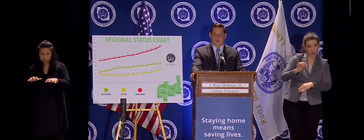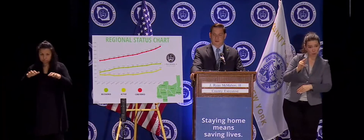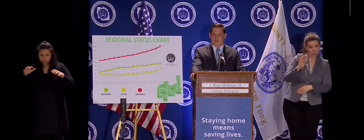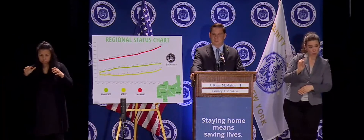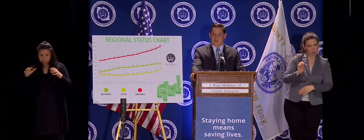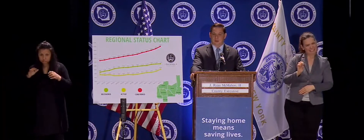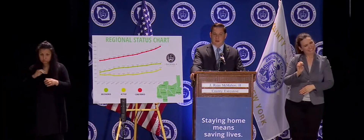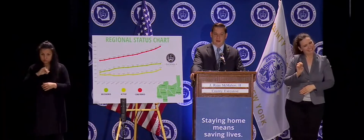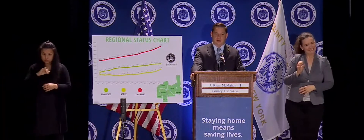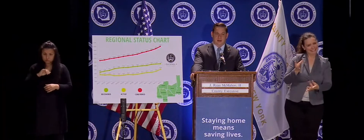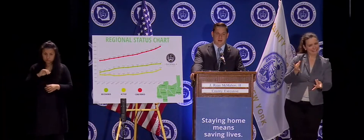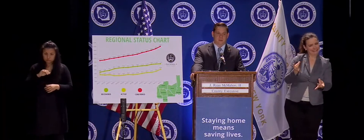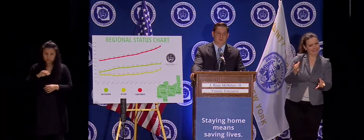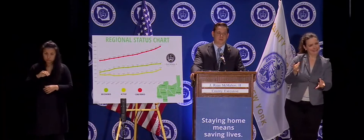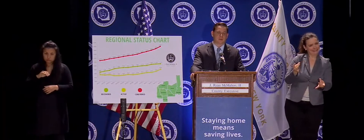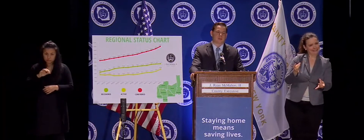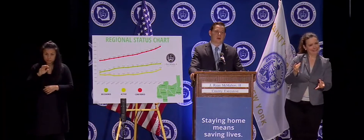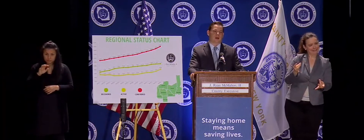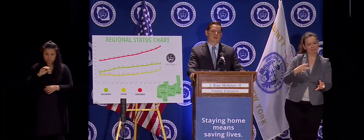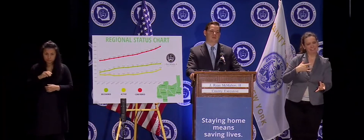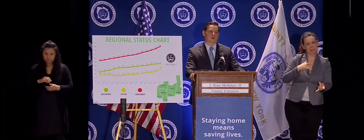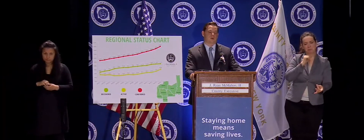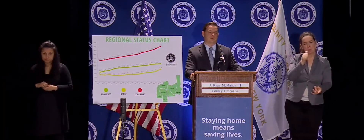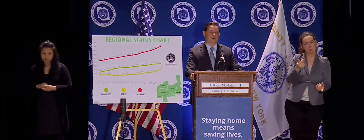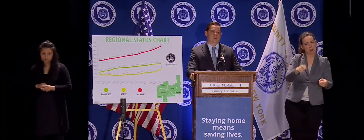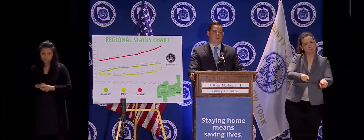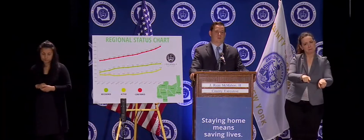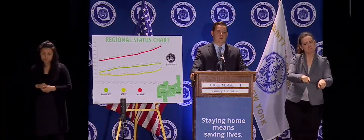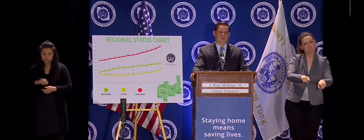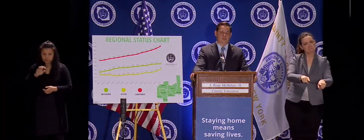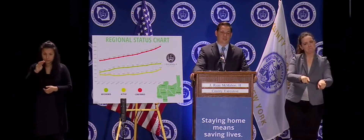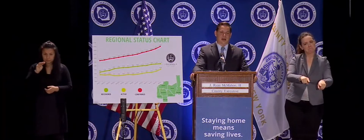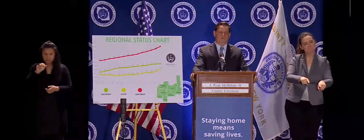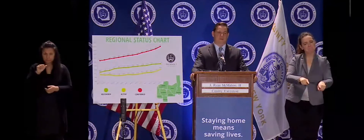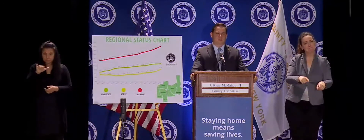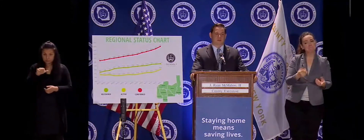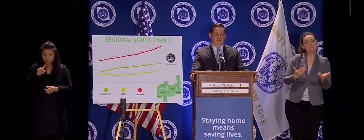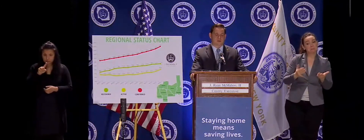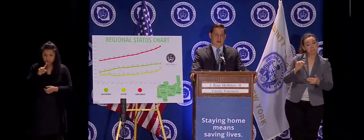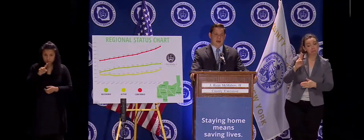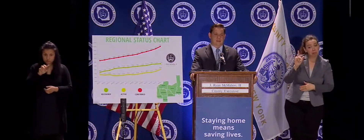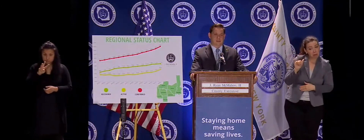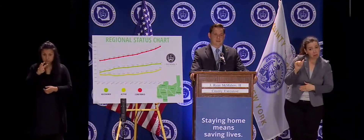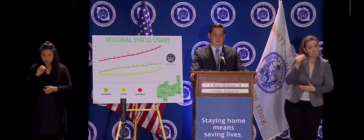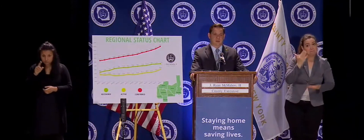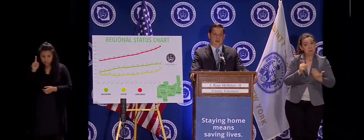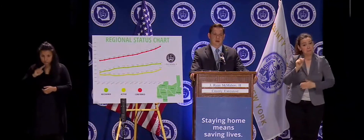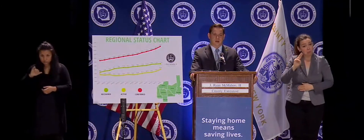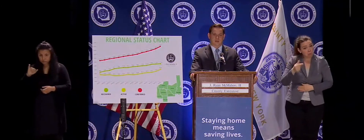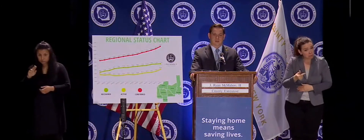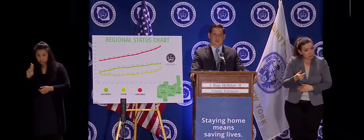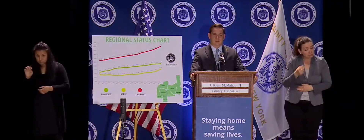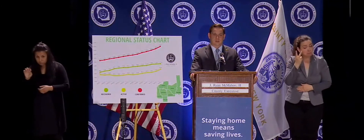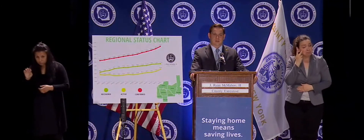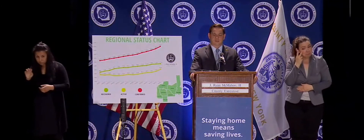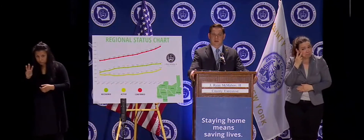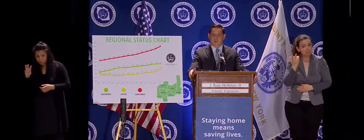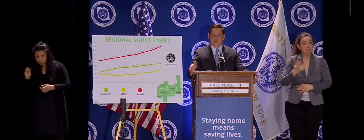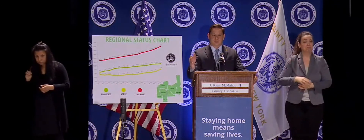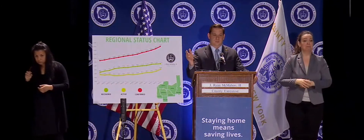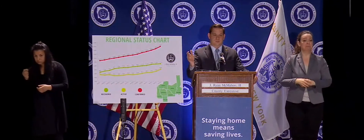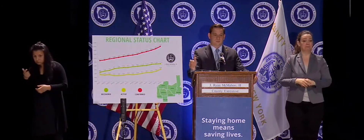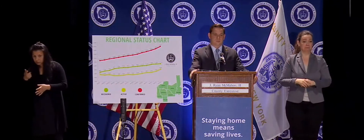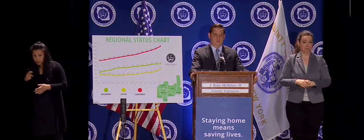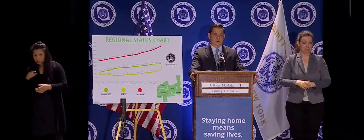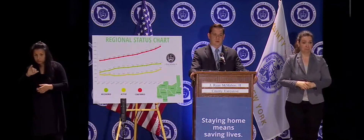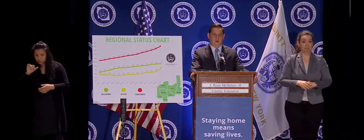for sure are not going to happen. So, is there a shot for some of these acts in July and August to September